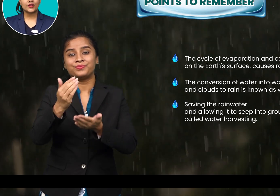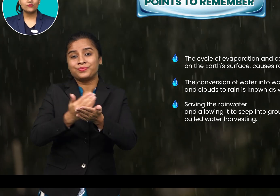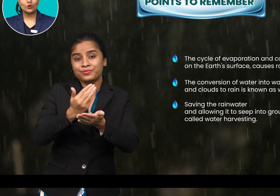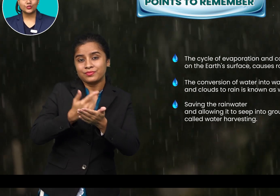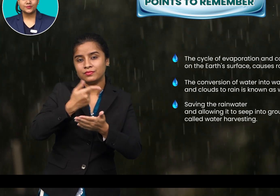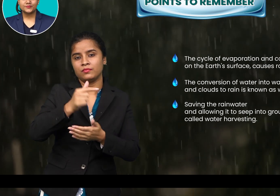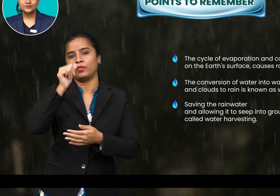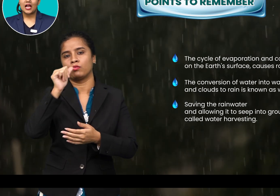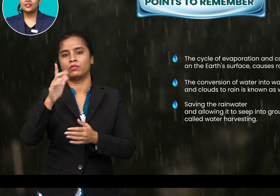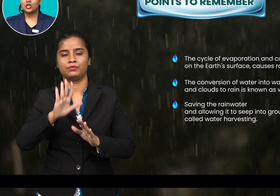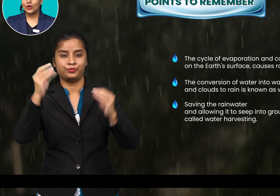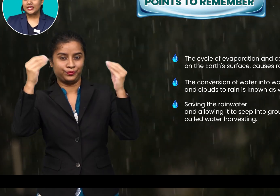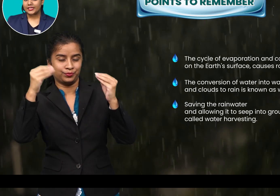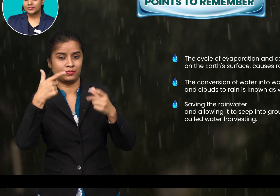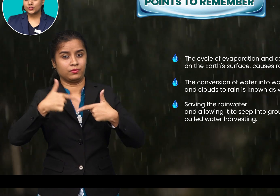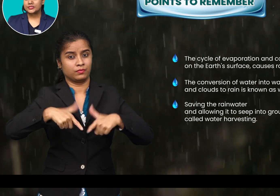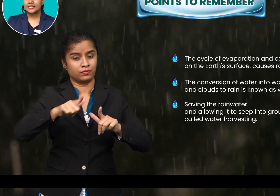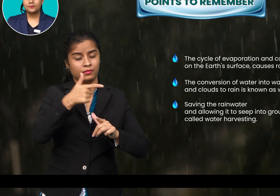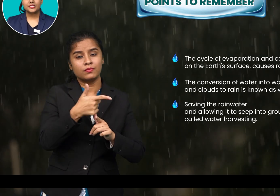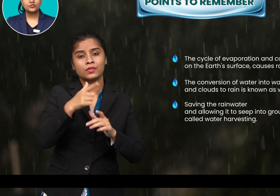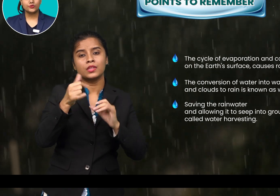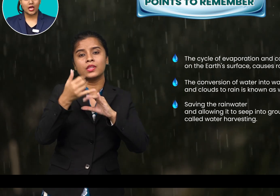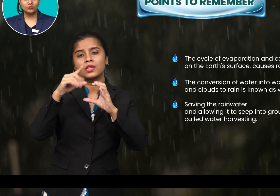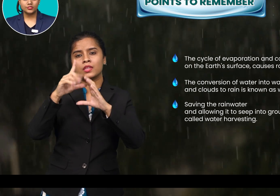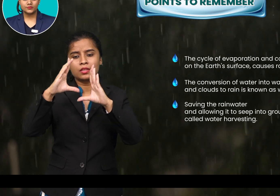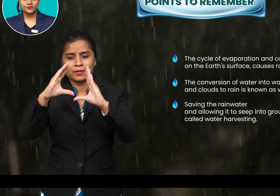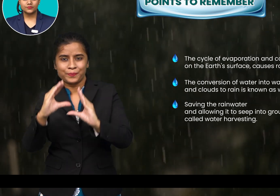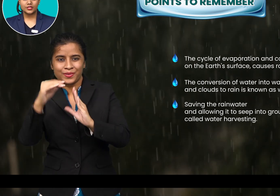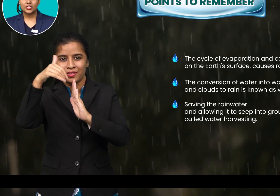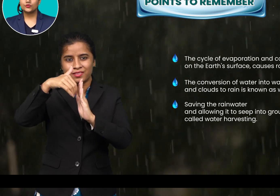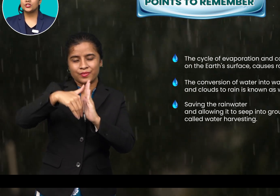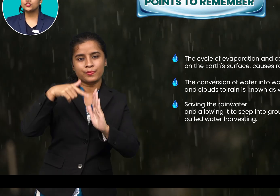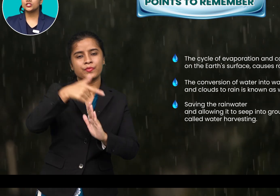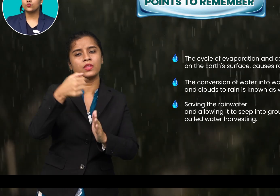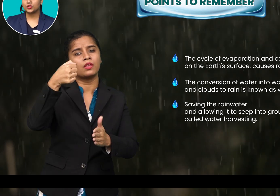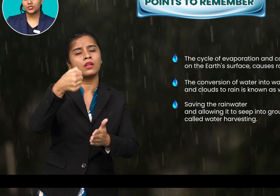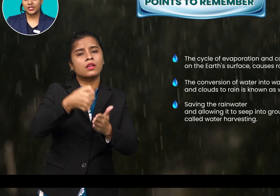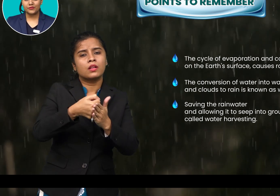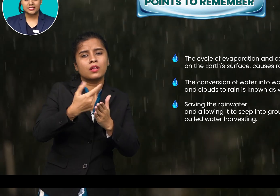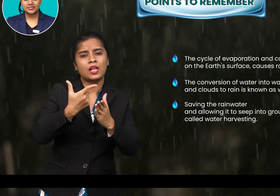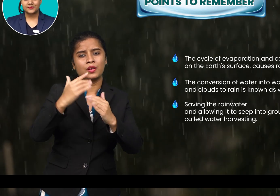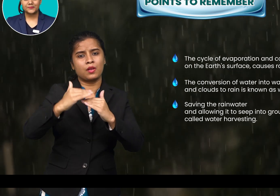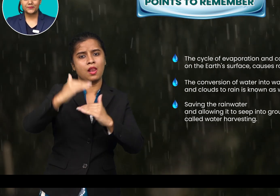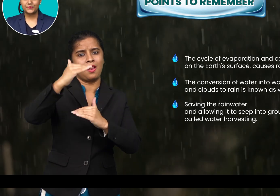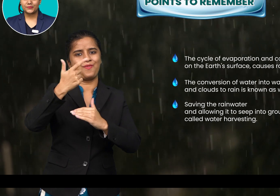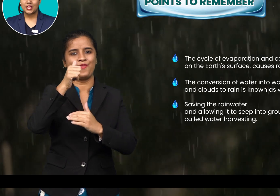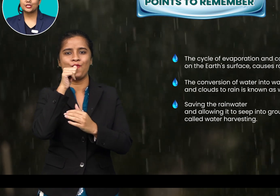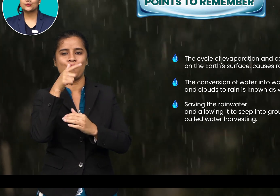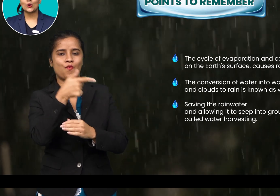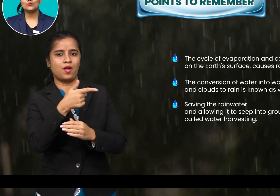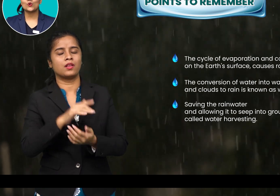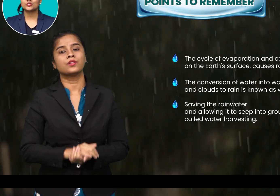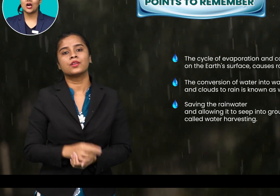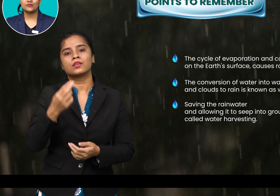Saving the rainwater and allowing it to seep into ground to recharge water levels